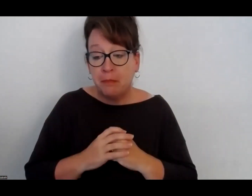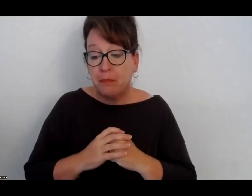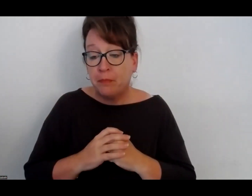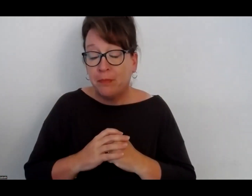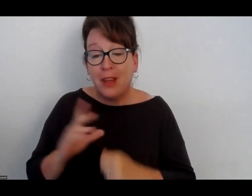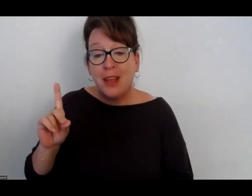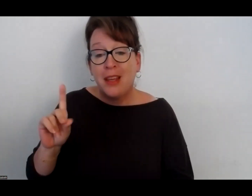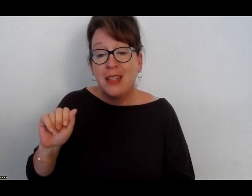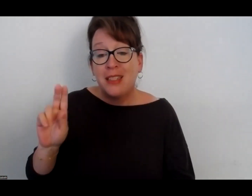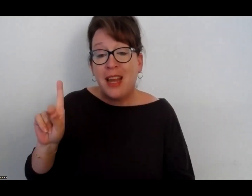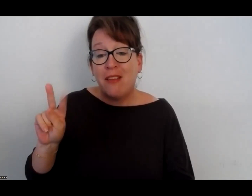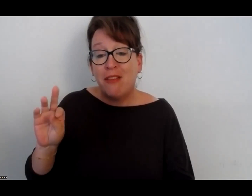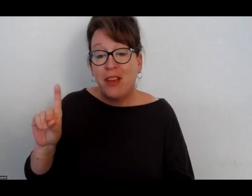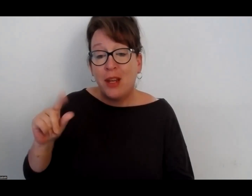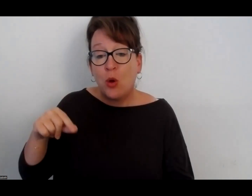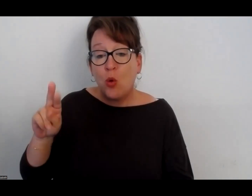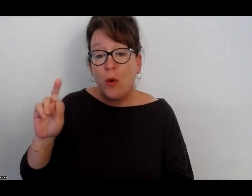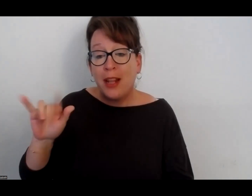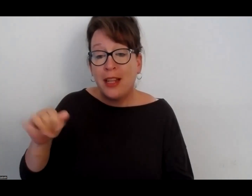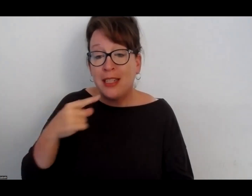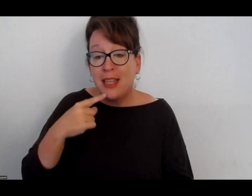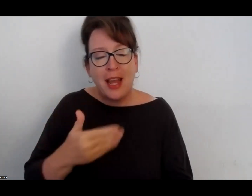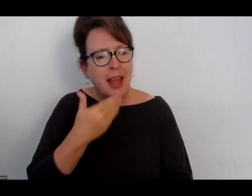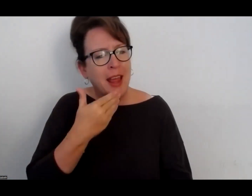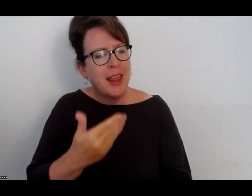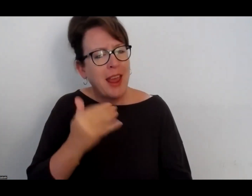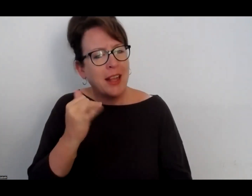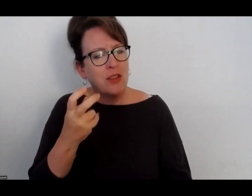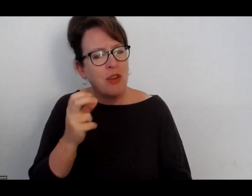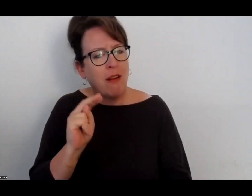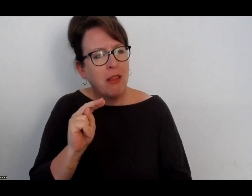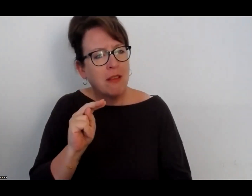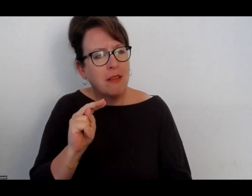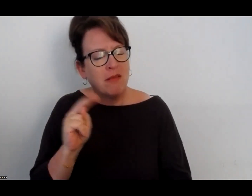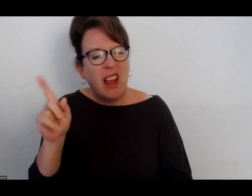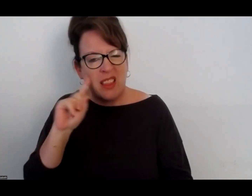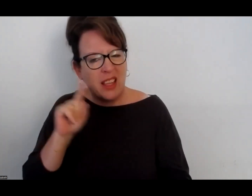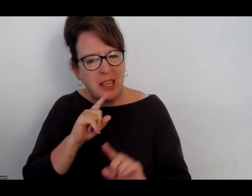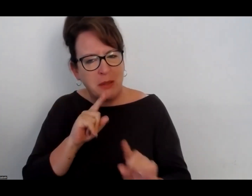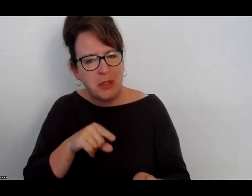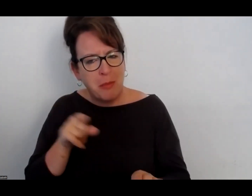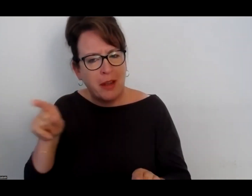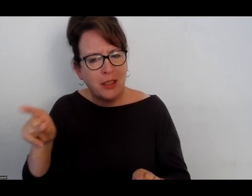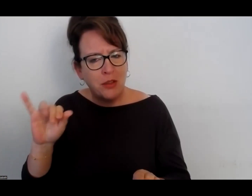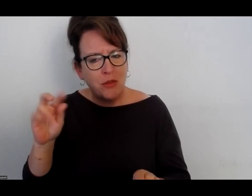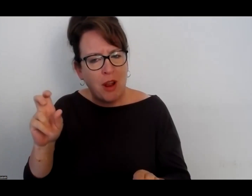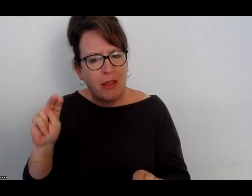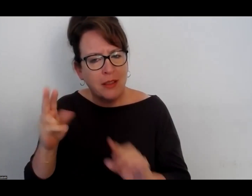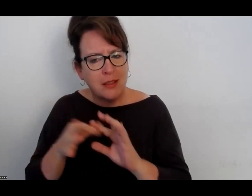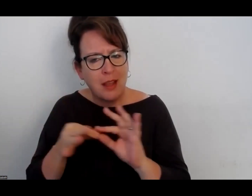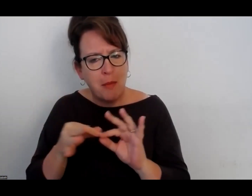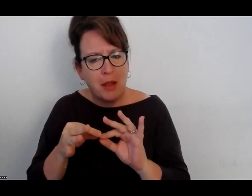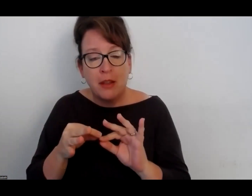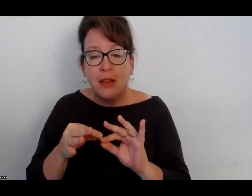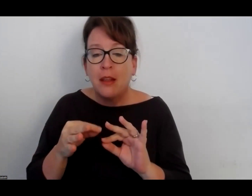David Queely said, thanks, Jonathan. I believe this is in response to Jonathan's talking. Given the priorities